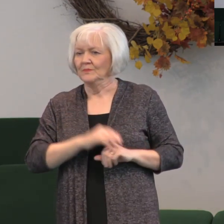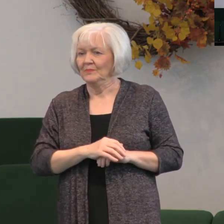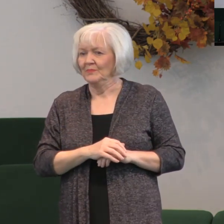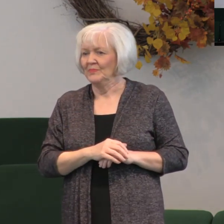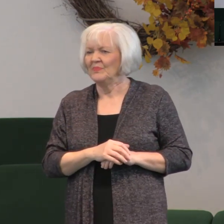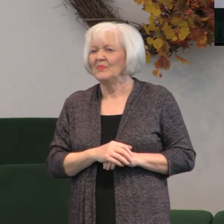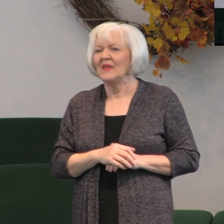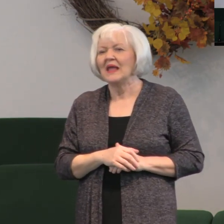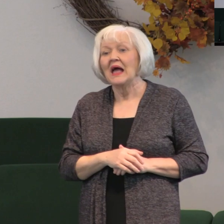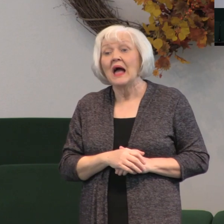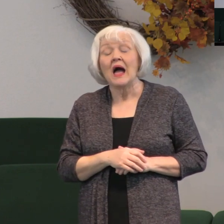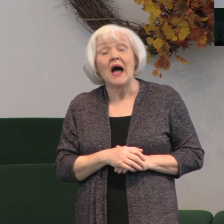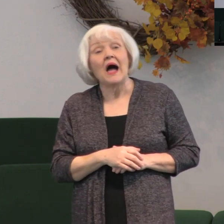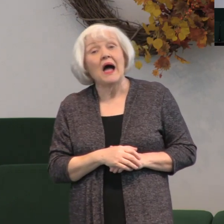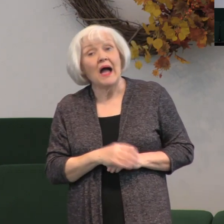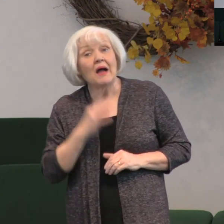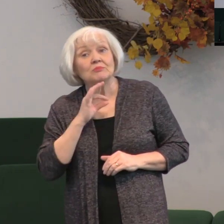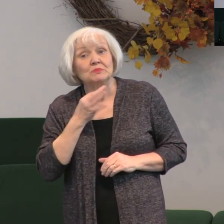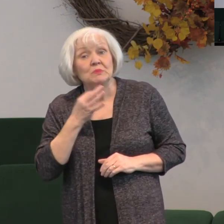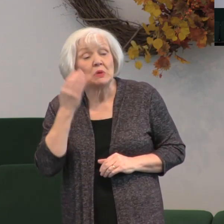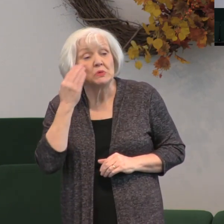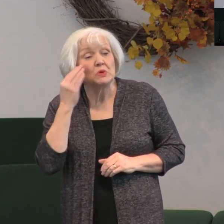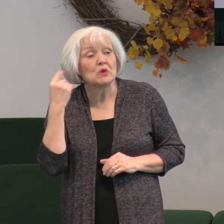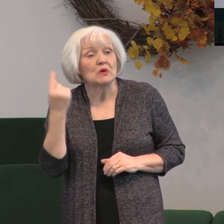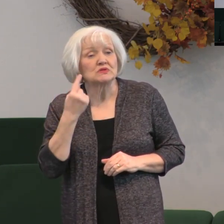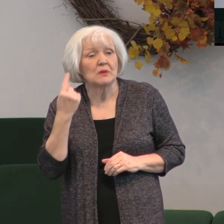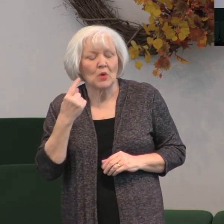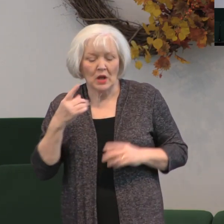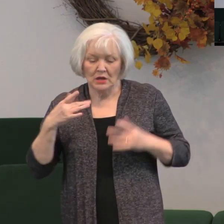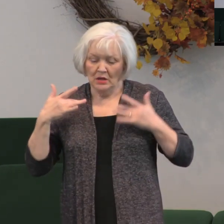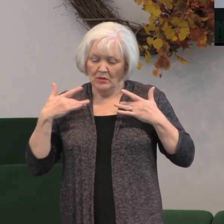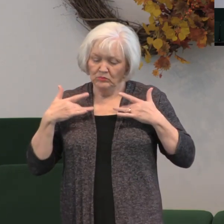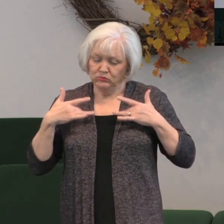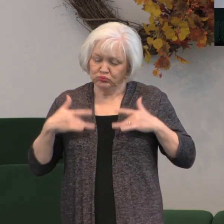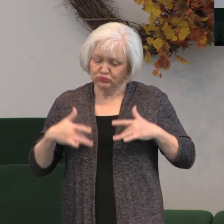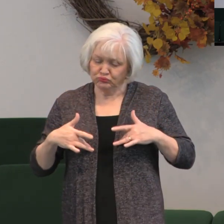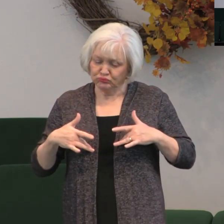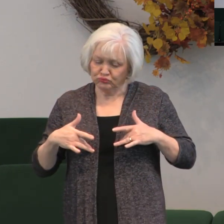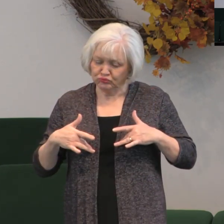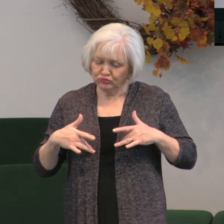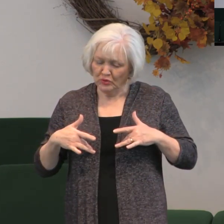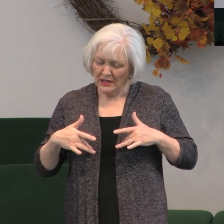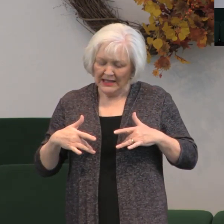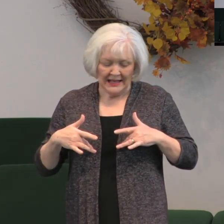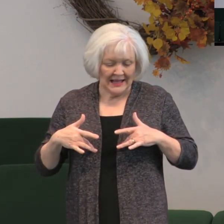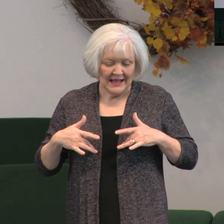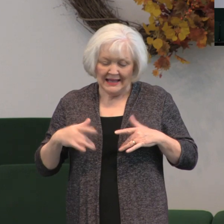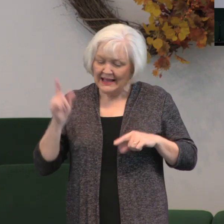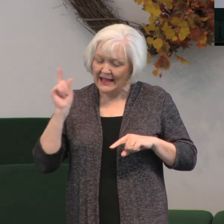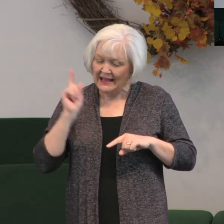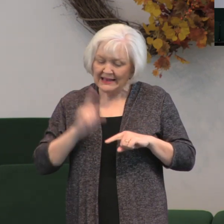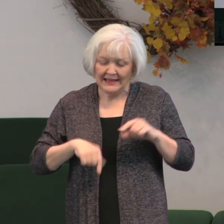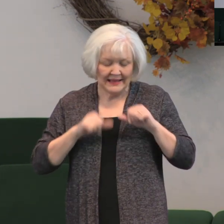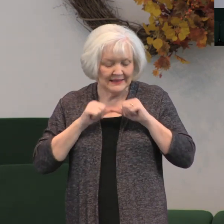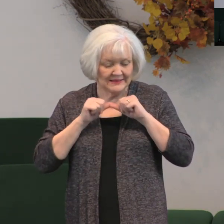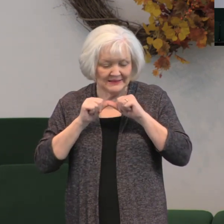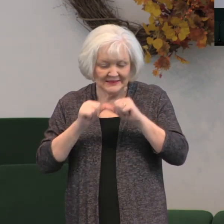Have you ever known someone who was so down and discouraged that they did not think they could go on with life?